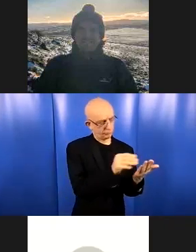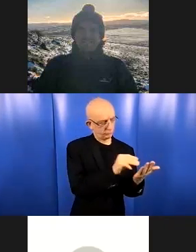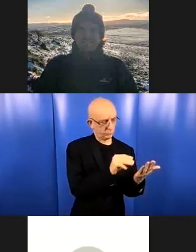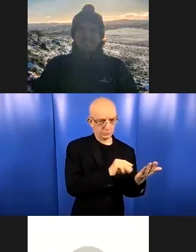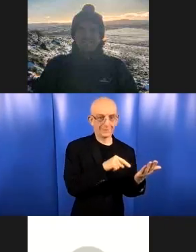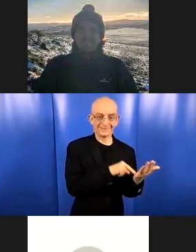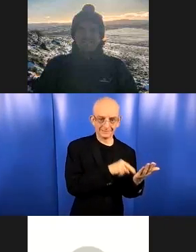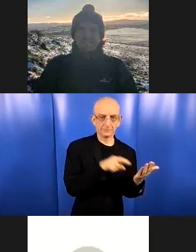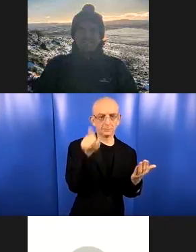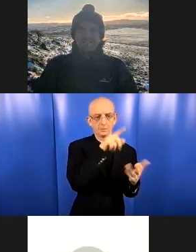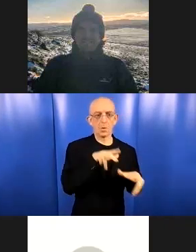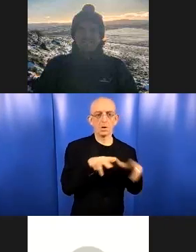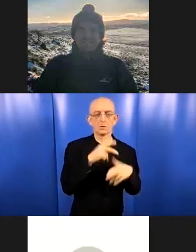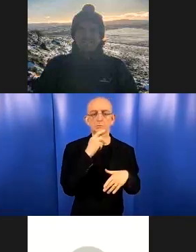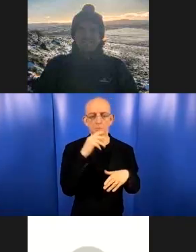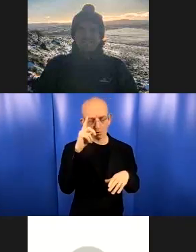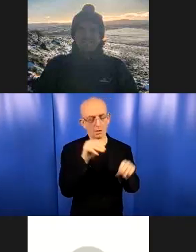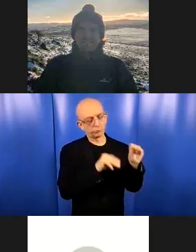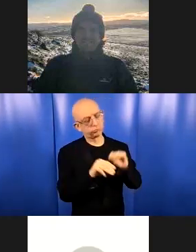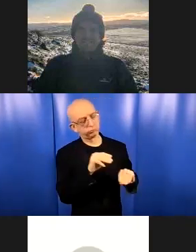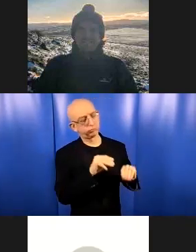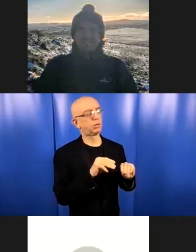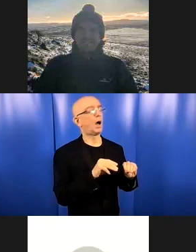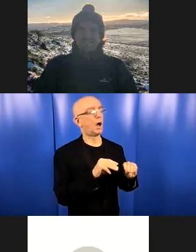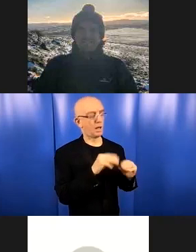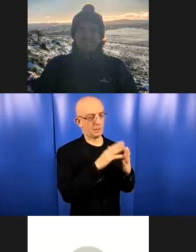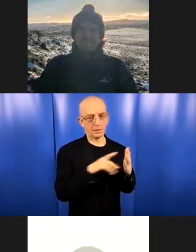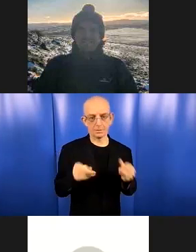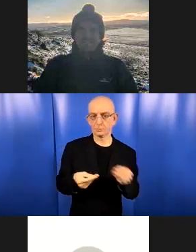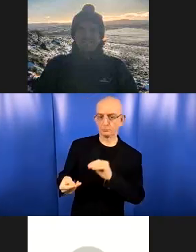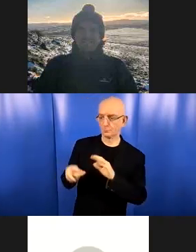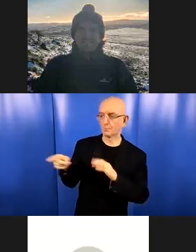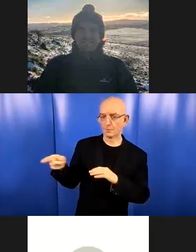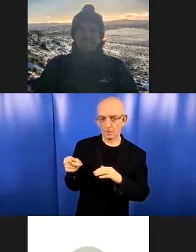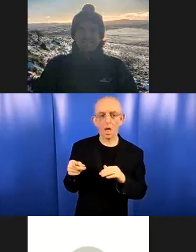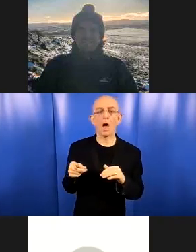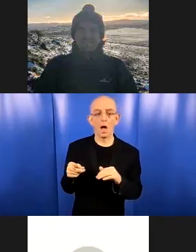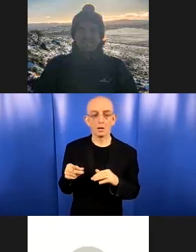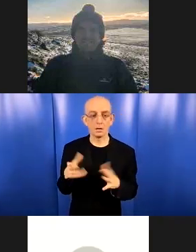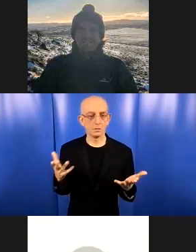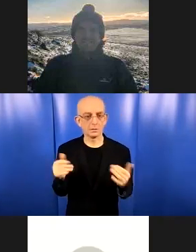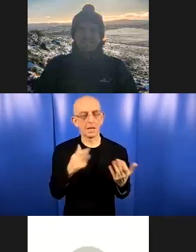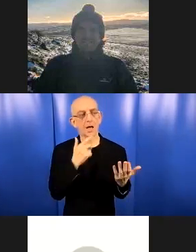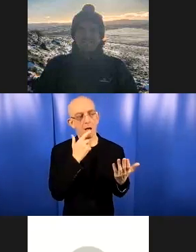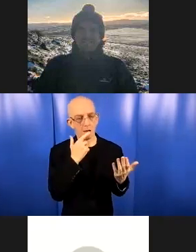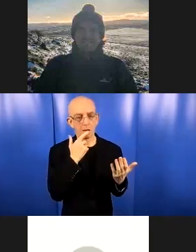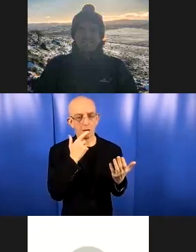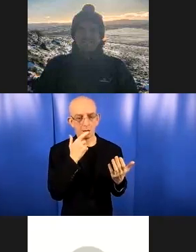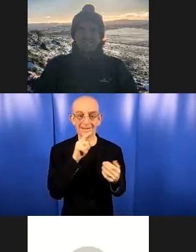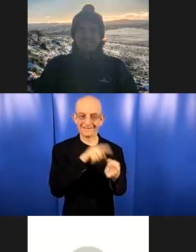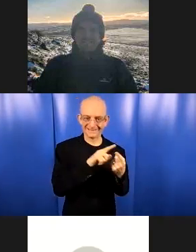And then anyone else can jump on.